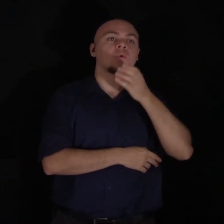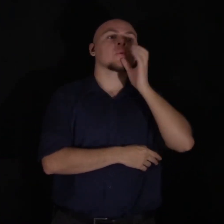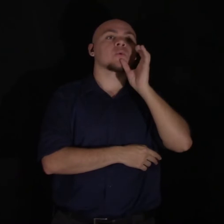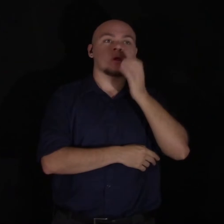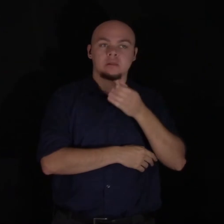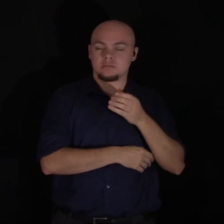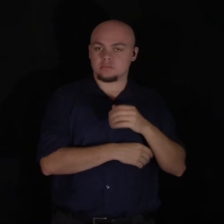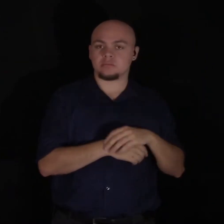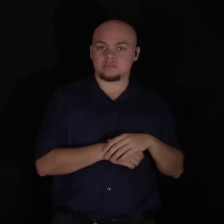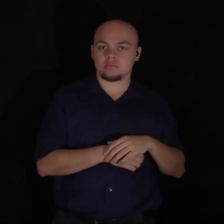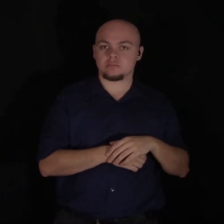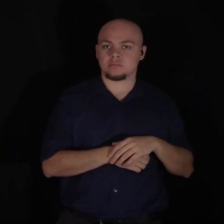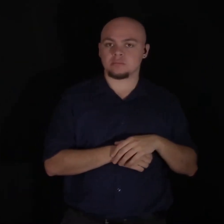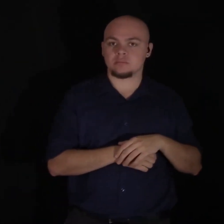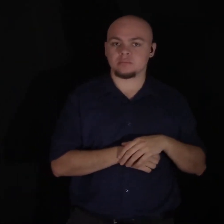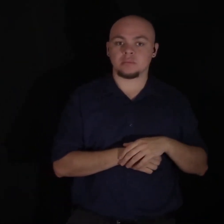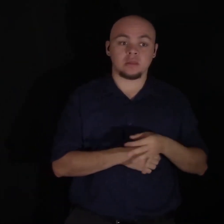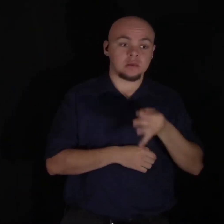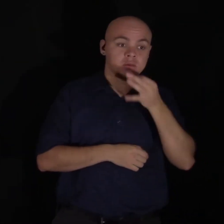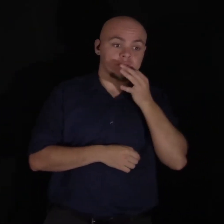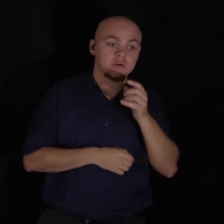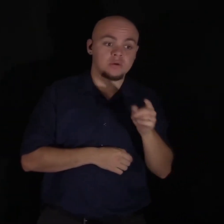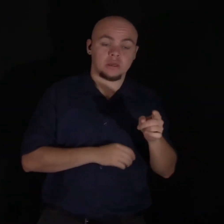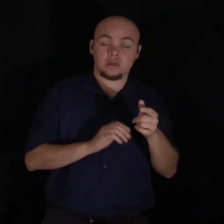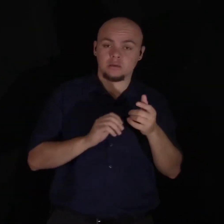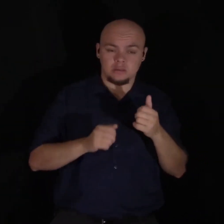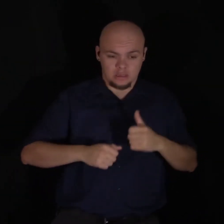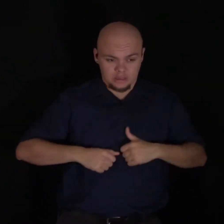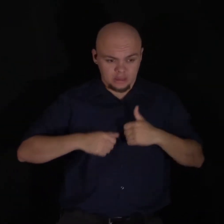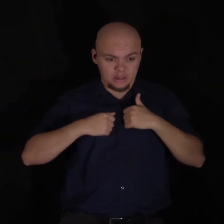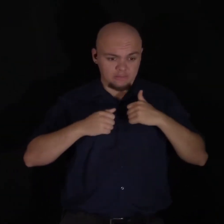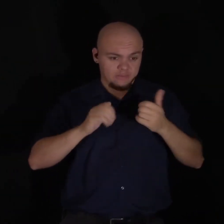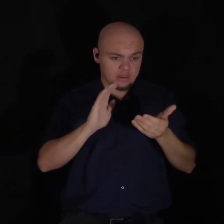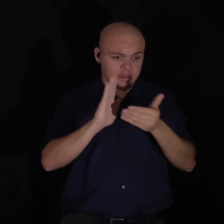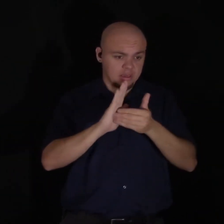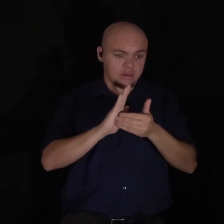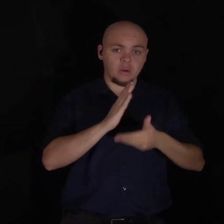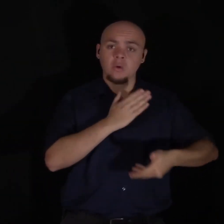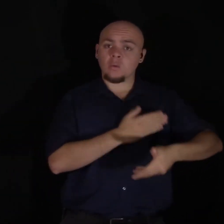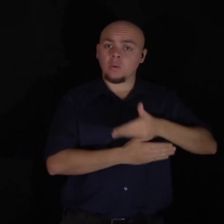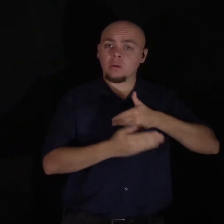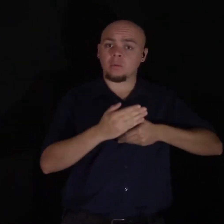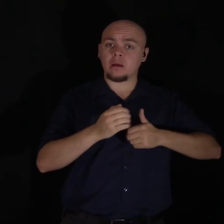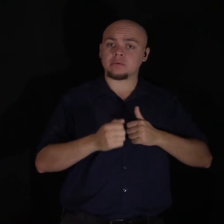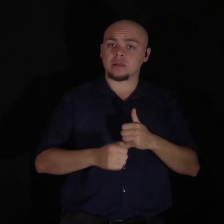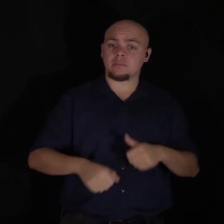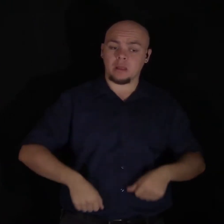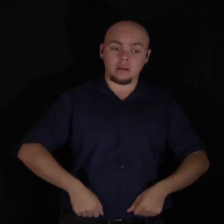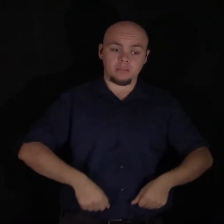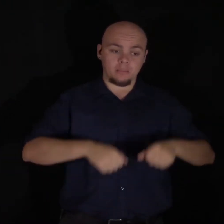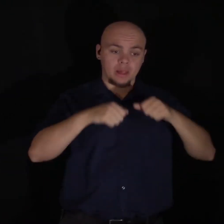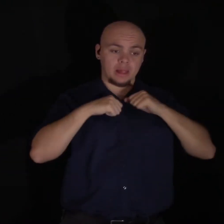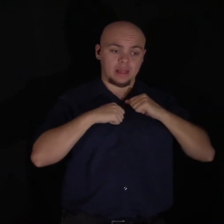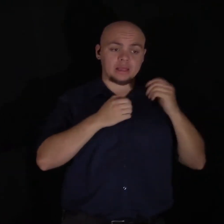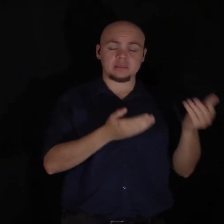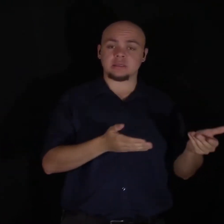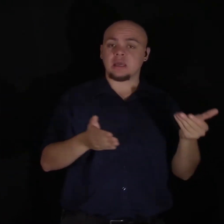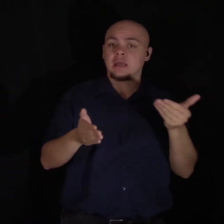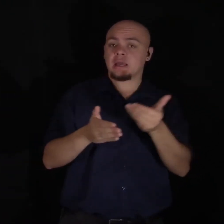quantity. As soon as he showed signs of life, we wrapped him in blankets, and placed him near the chimney of the kitchen